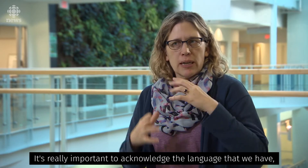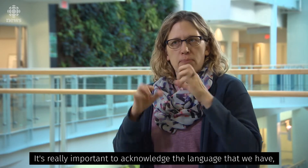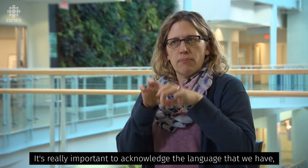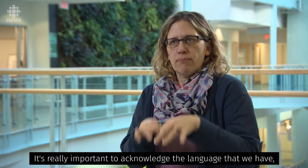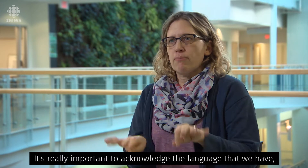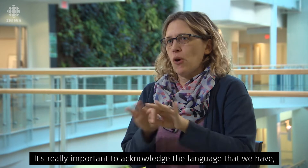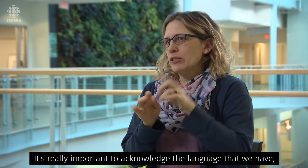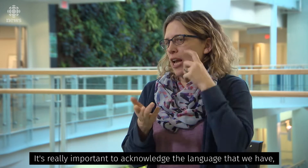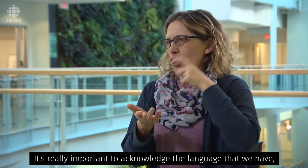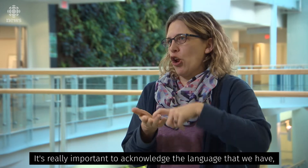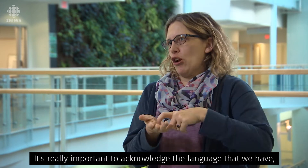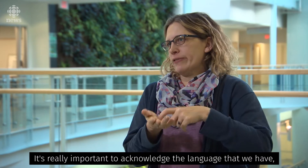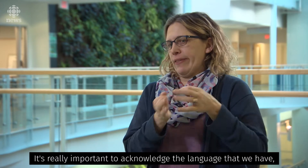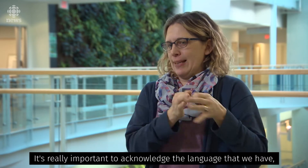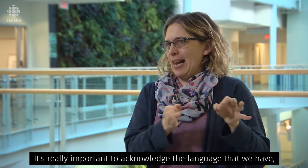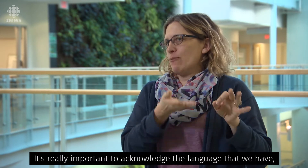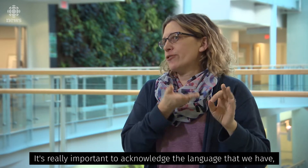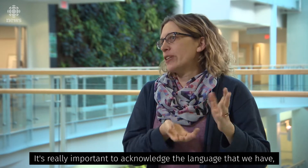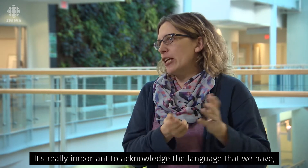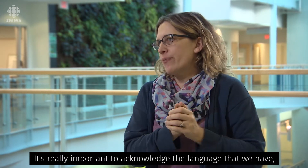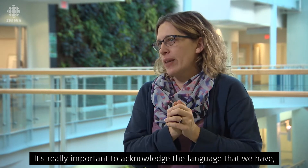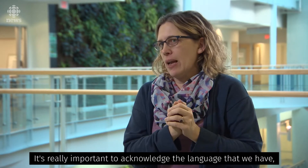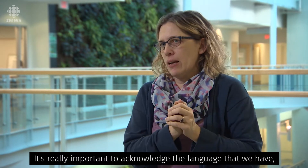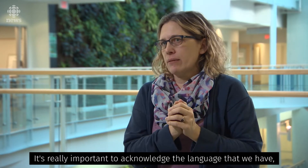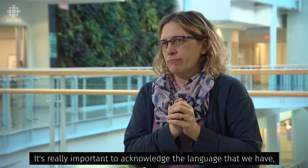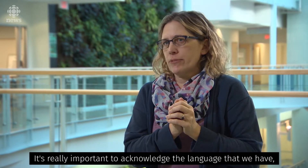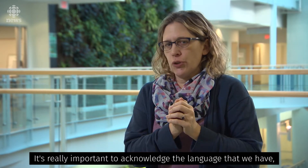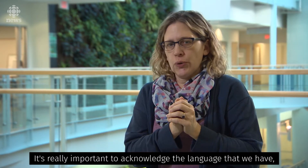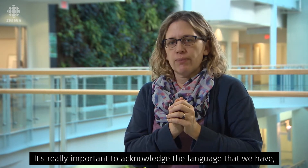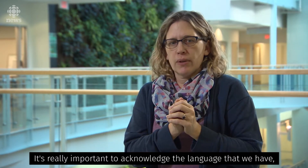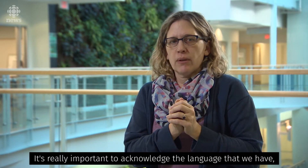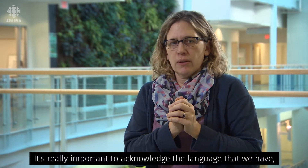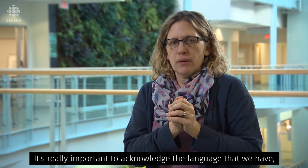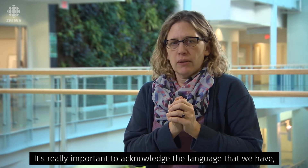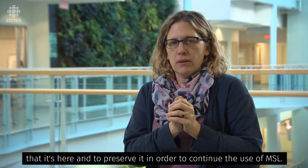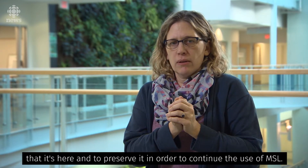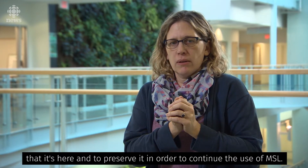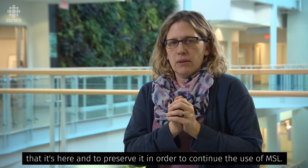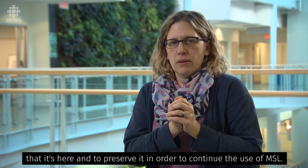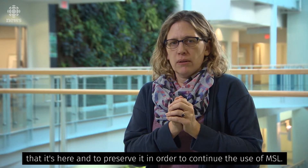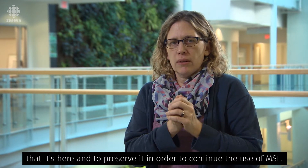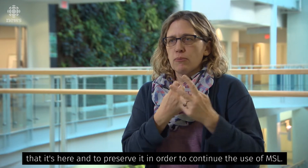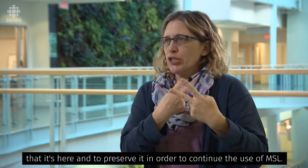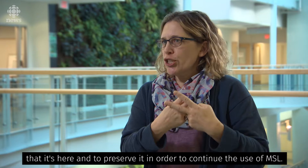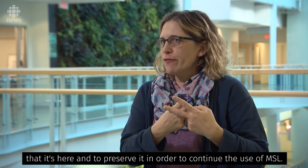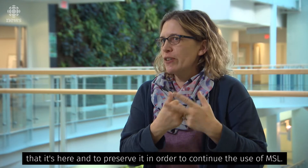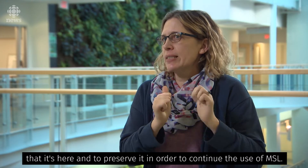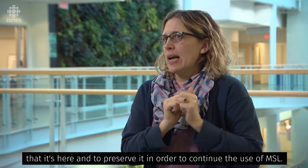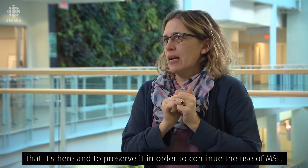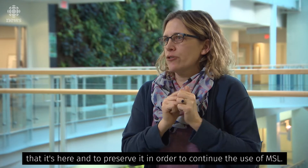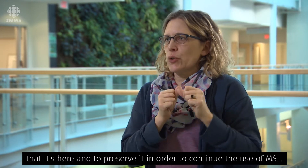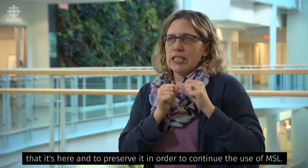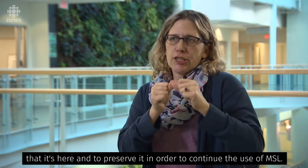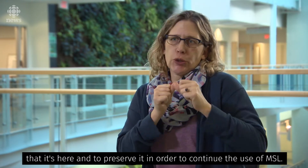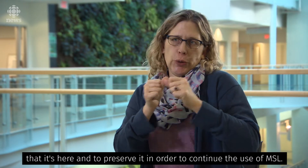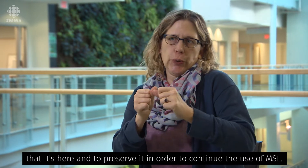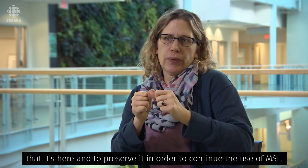And so it's really important to acknowledge the language that we have, that it's here, and to preserve it in order